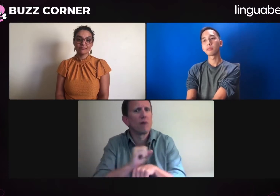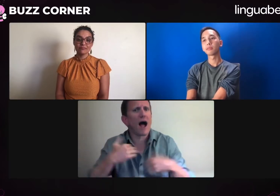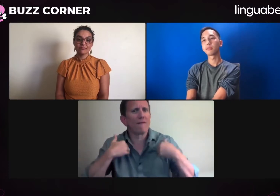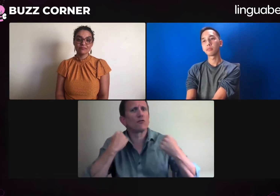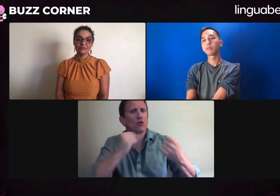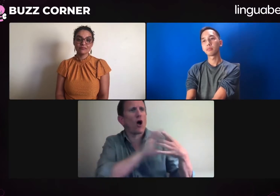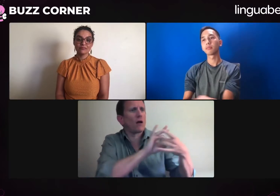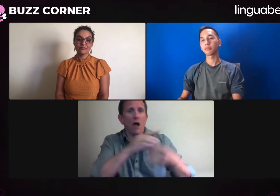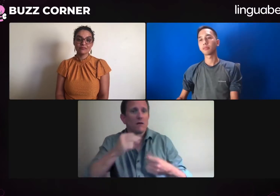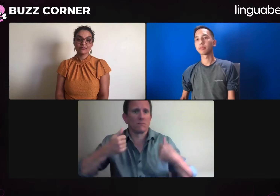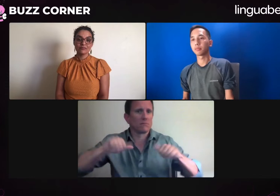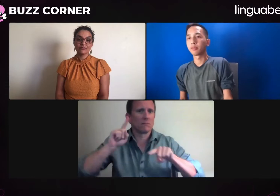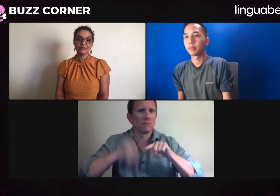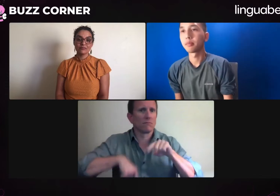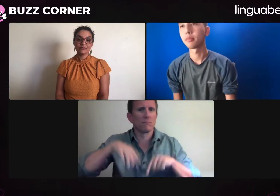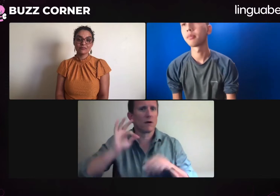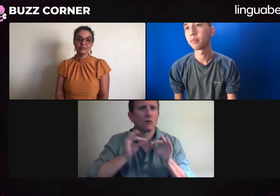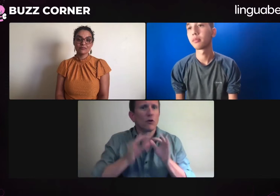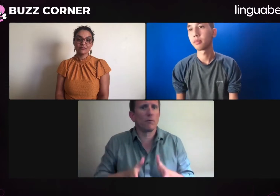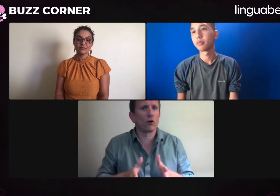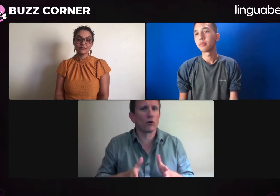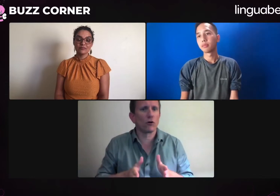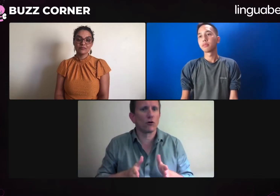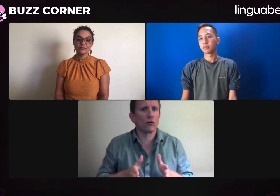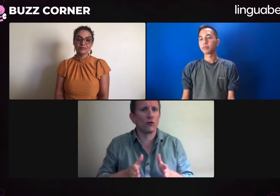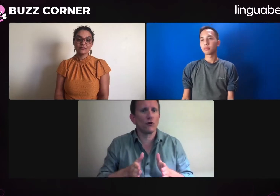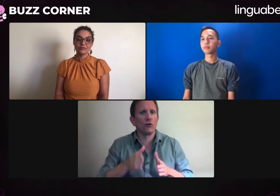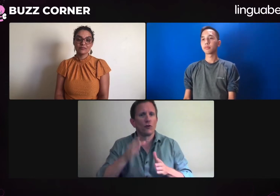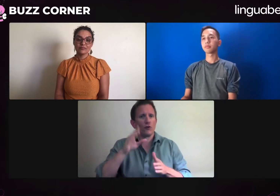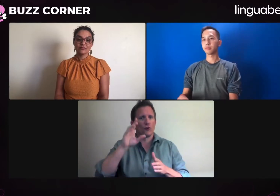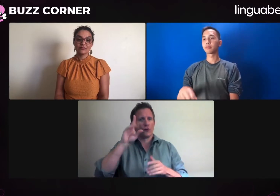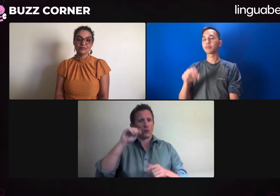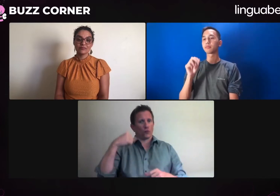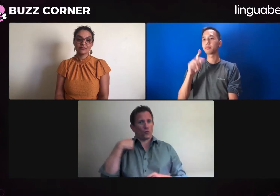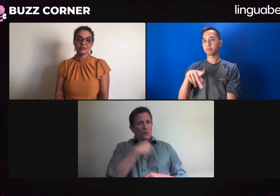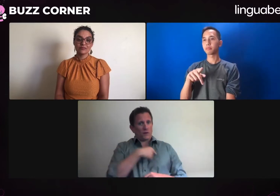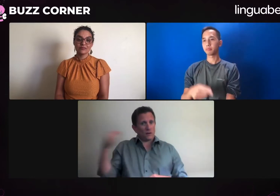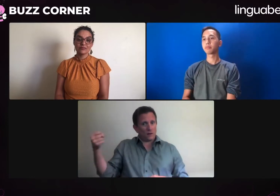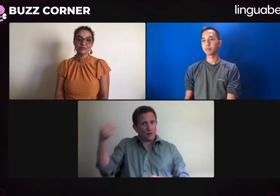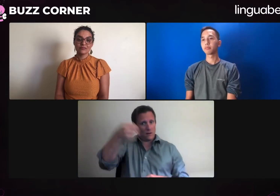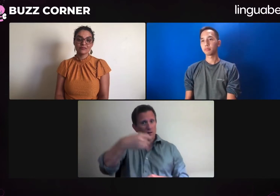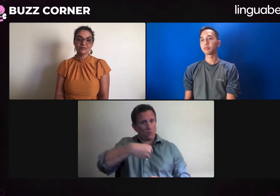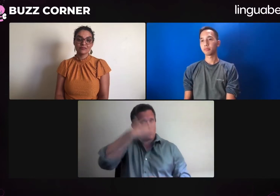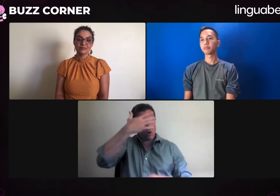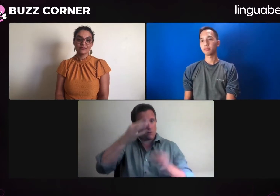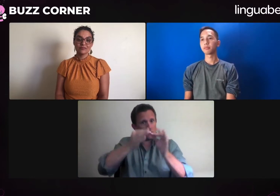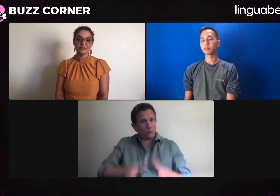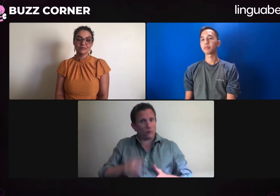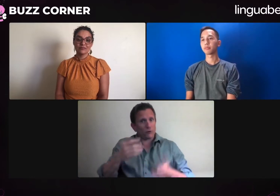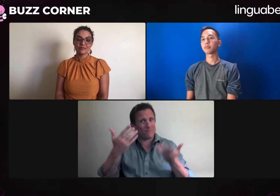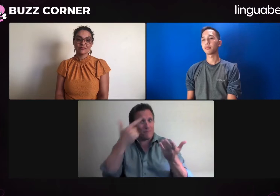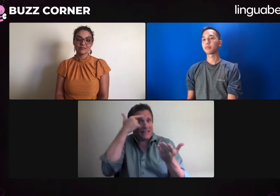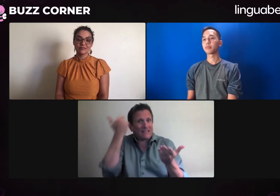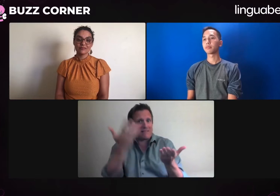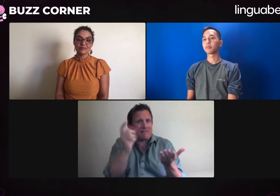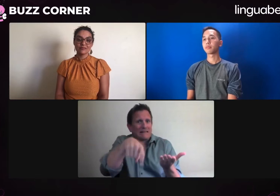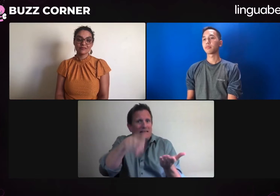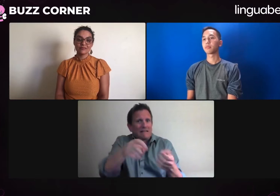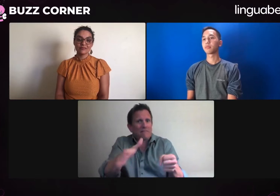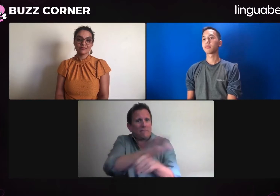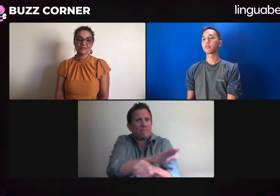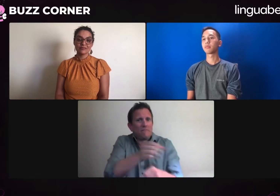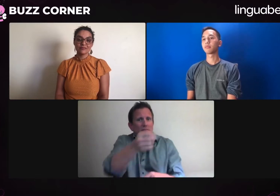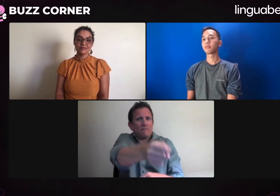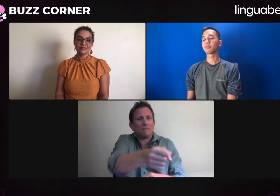interpreter, there are some agencies that don't quite have the appropriate connections within the community or the network, and therefore are not going to find the best